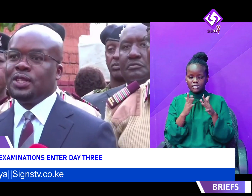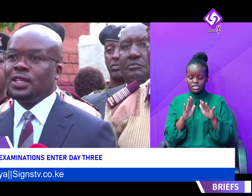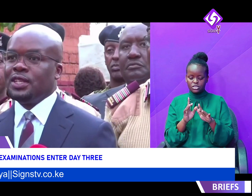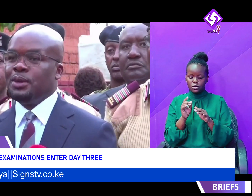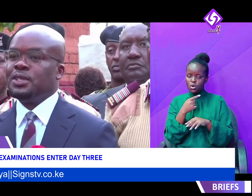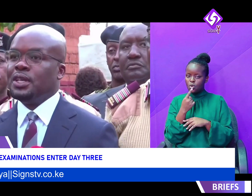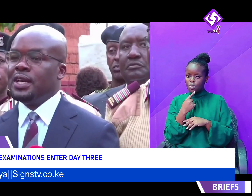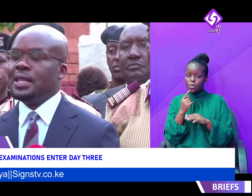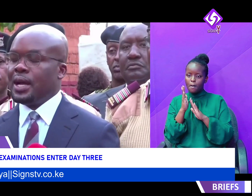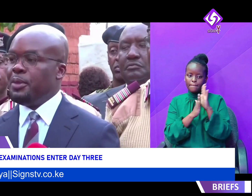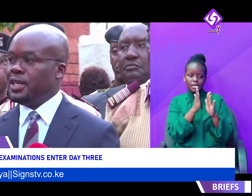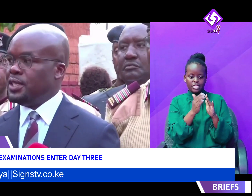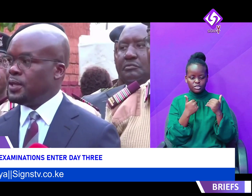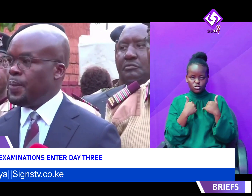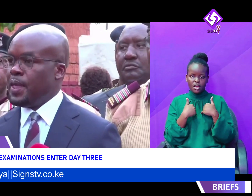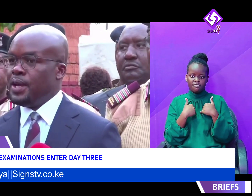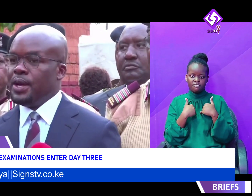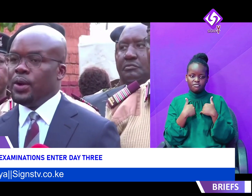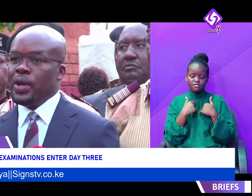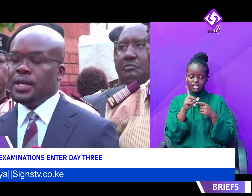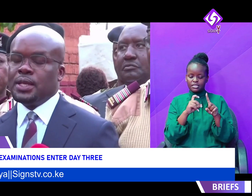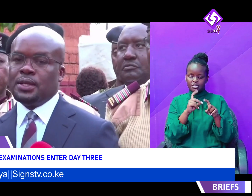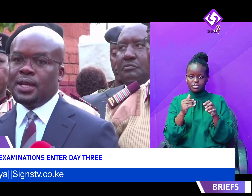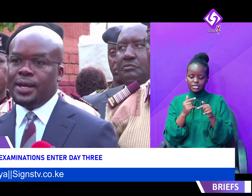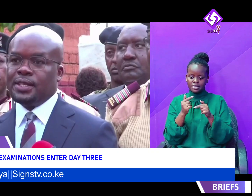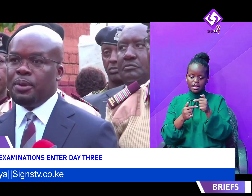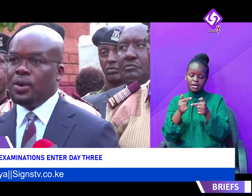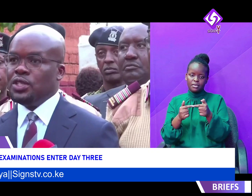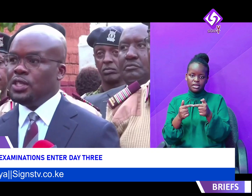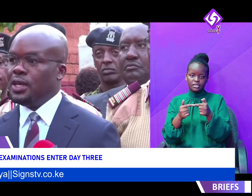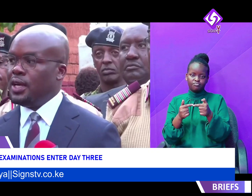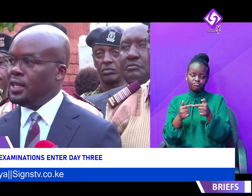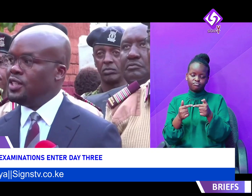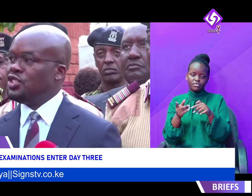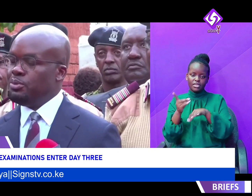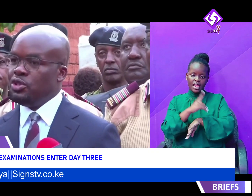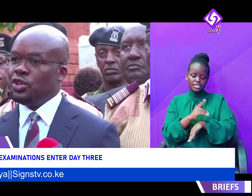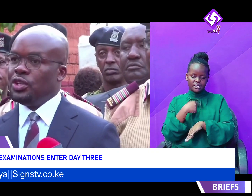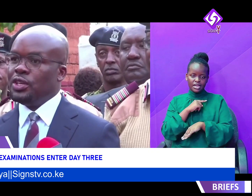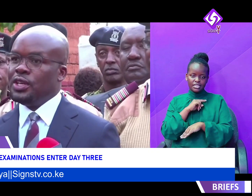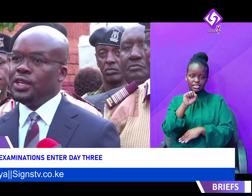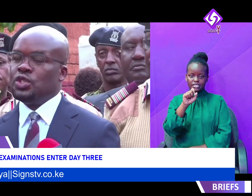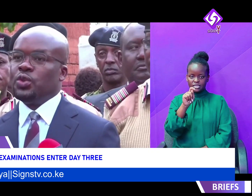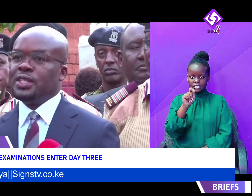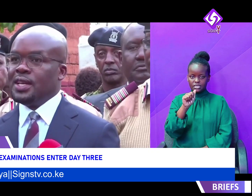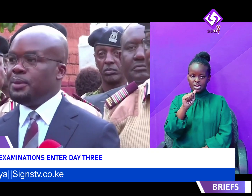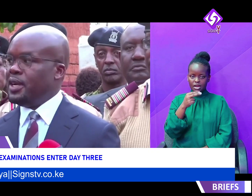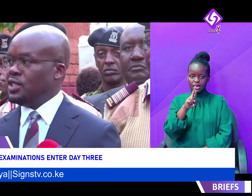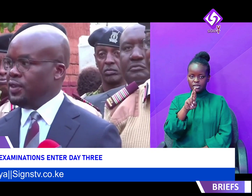take the exams in the coming days. We are in Starehe sub-county, and the distribution to the center managers of